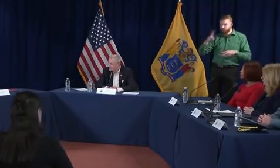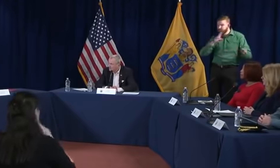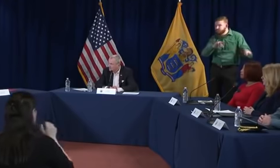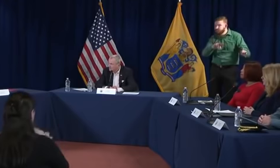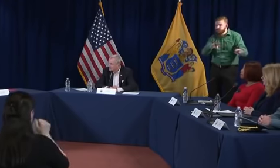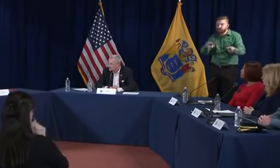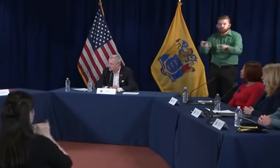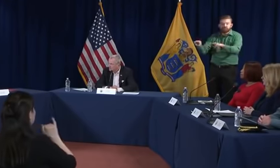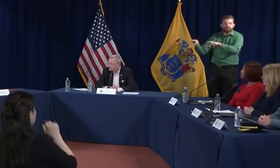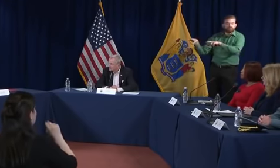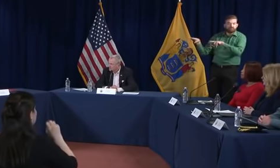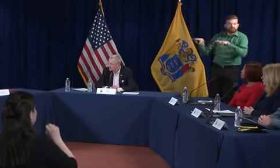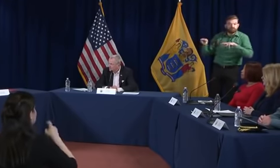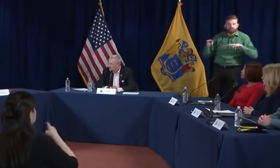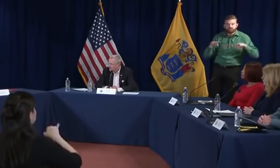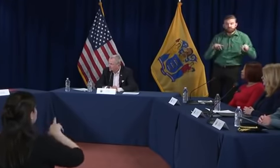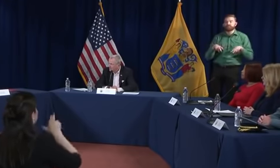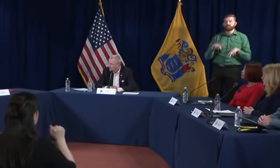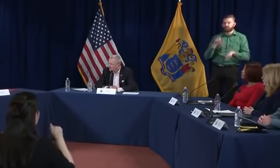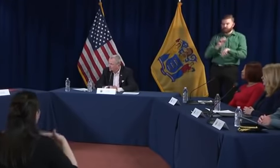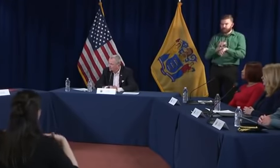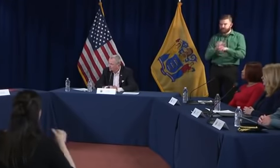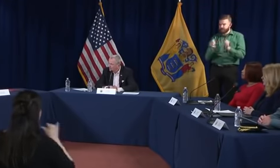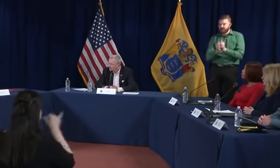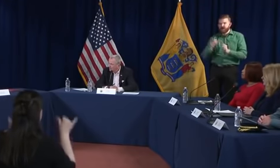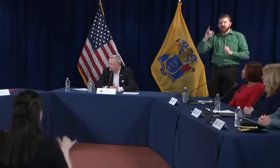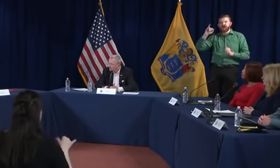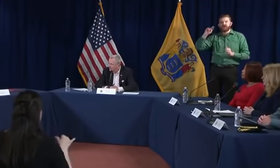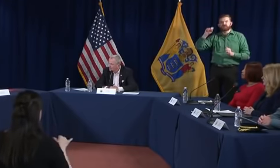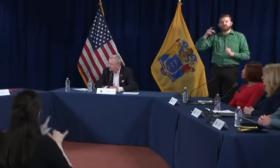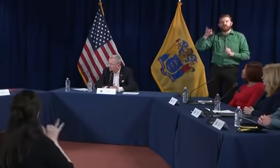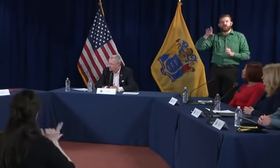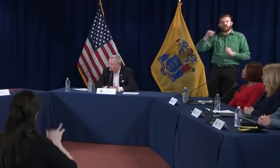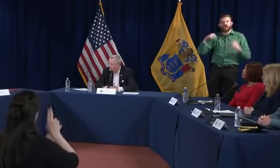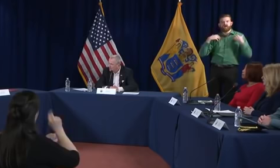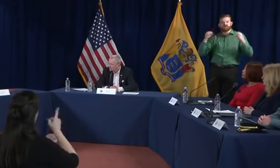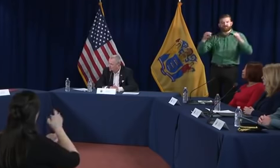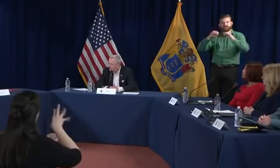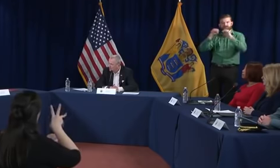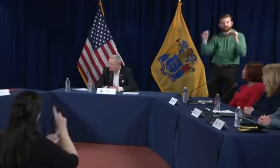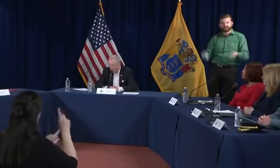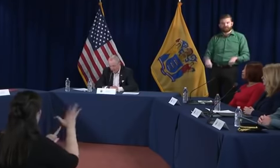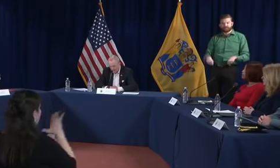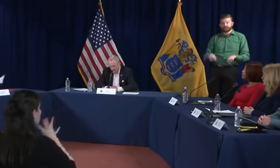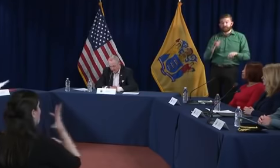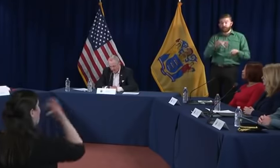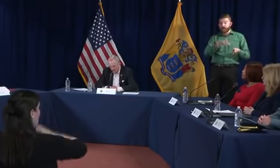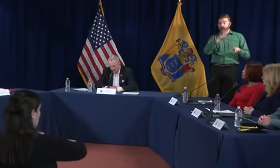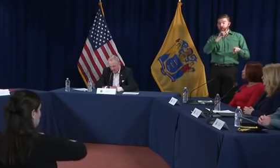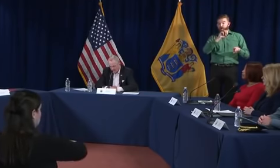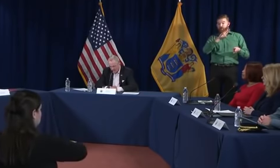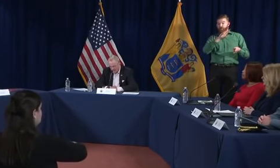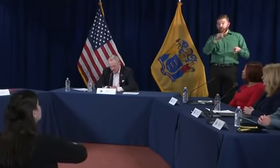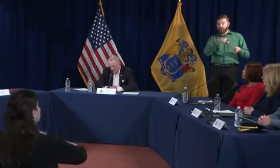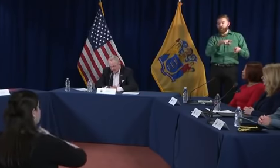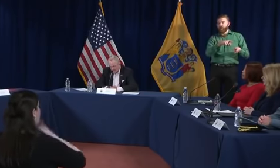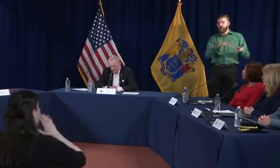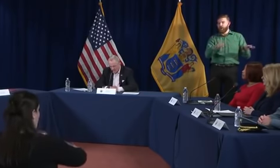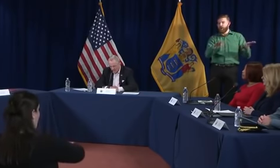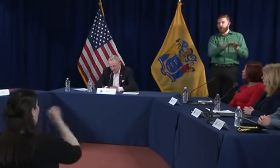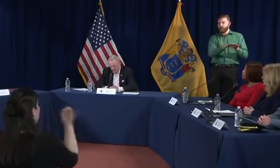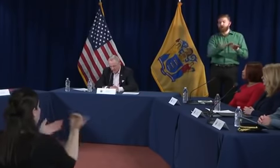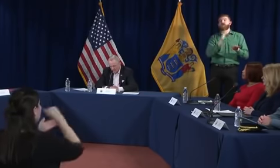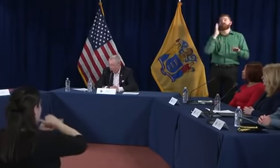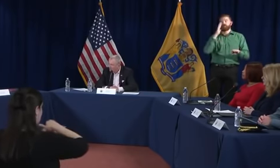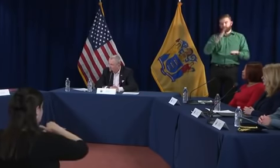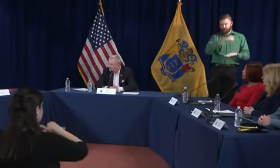expect that that hospital can reopen and accommodate an additional 300 beds. This facility would